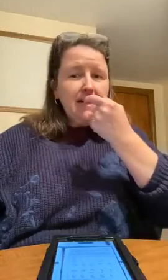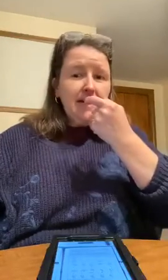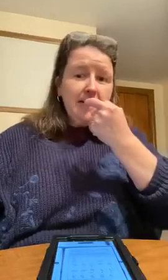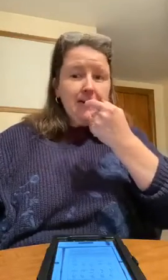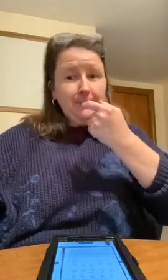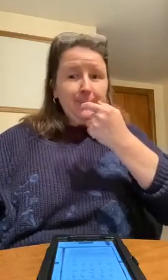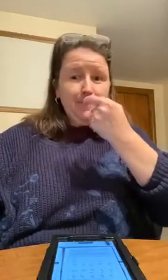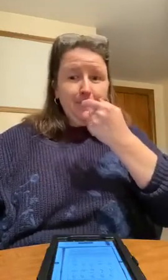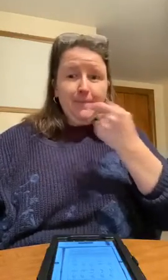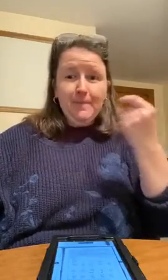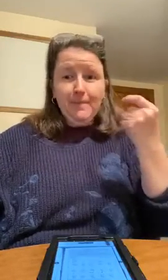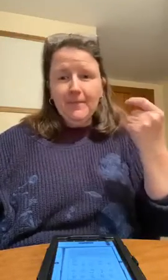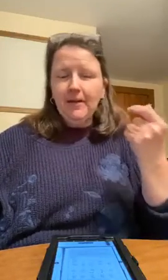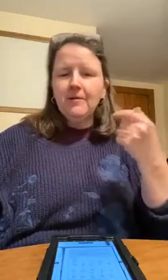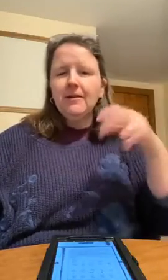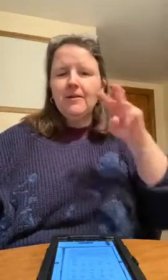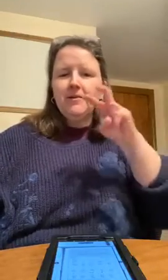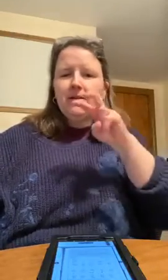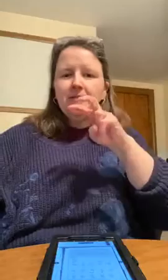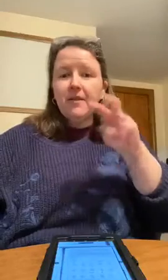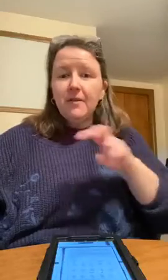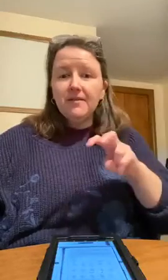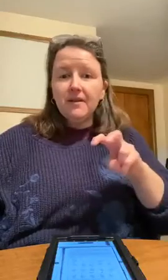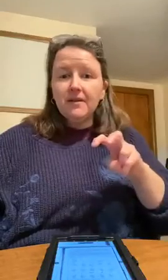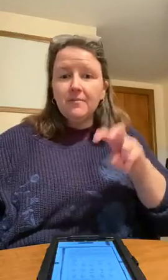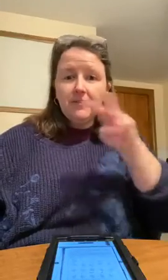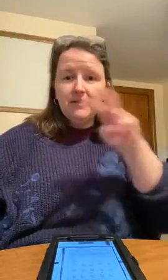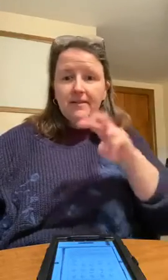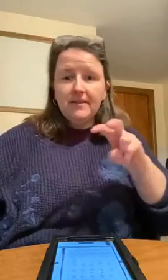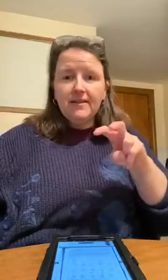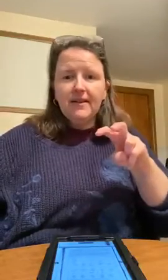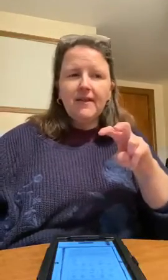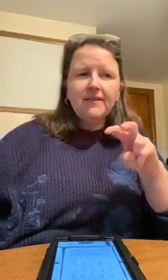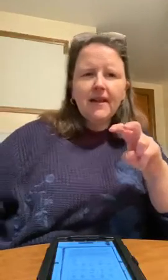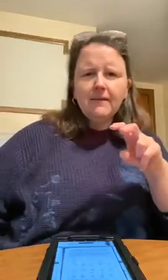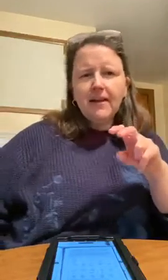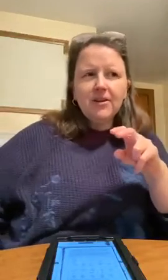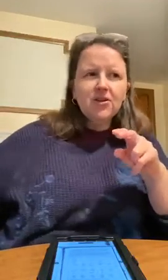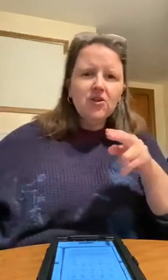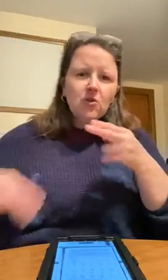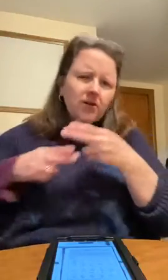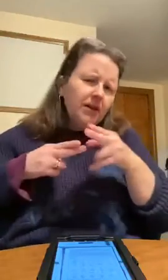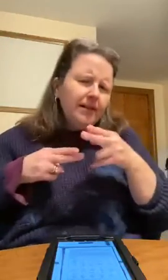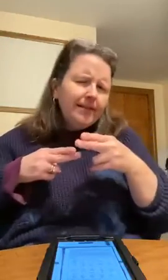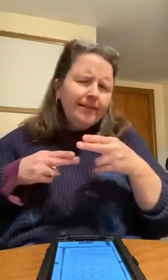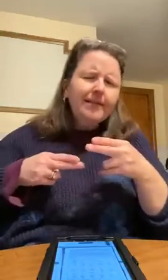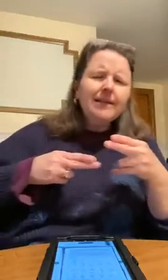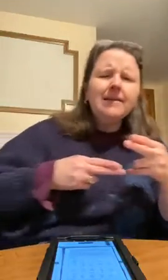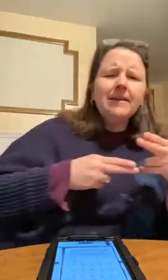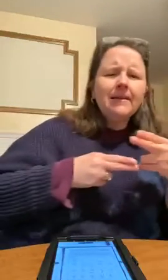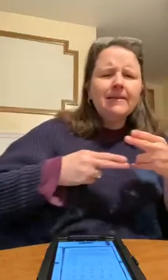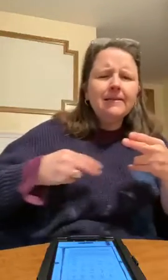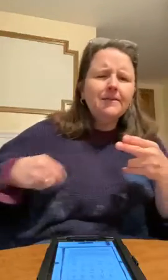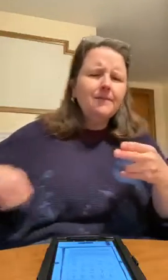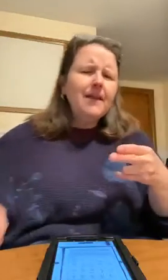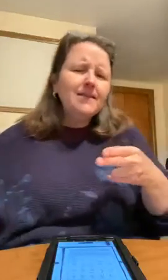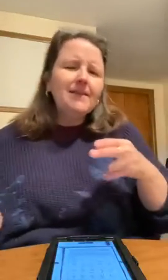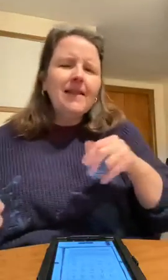pizza. You can say pizza, ZZ. And that's kind of like a shortcut kind of thing that's one of